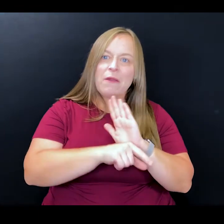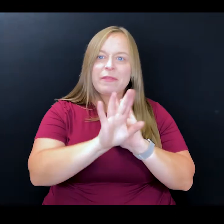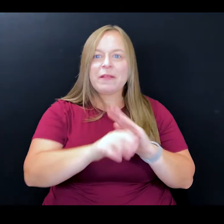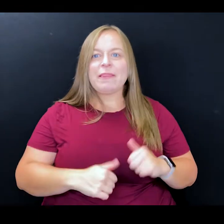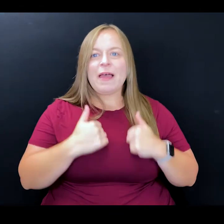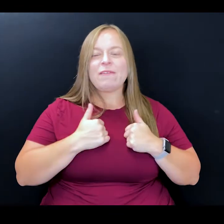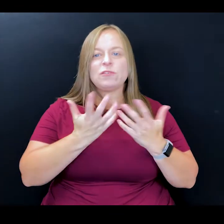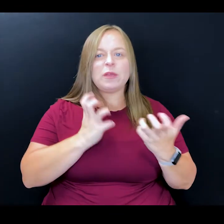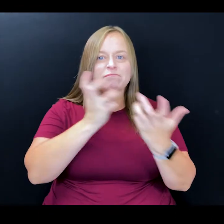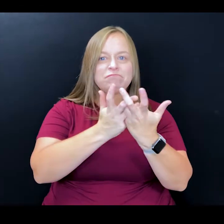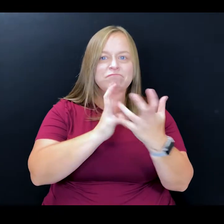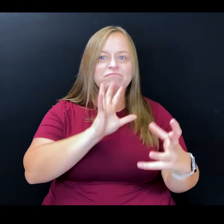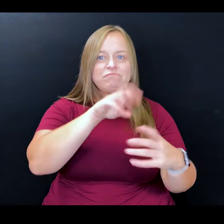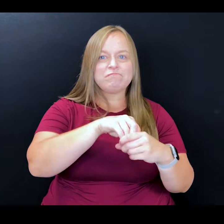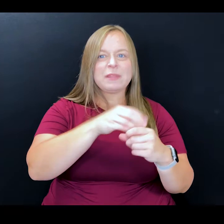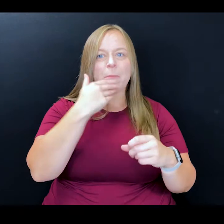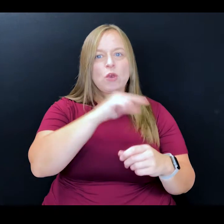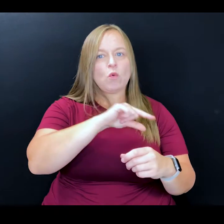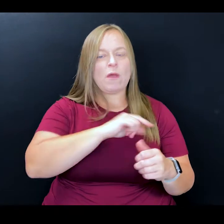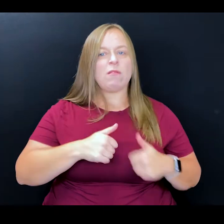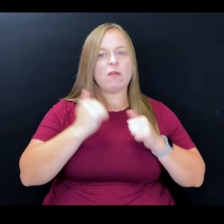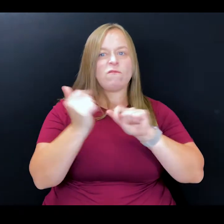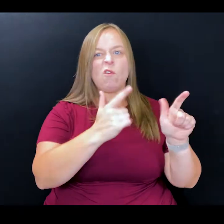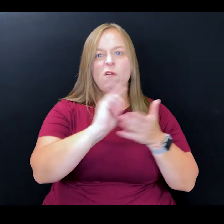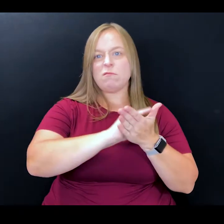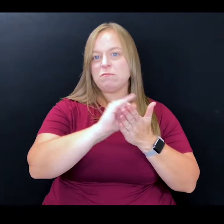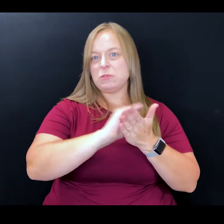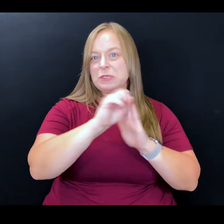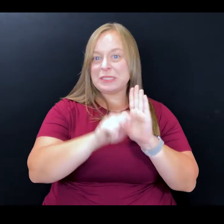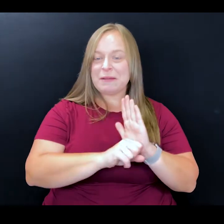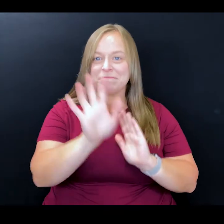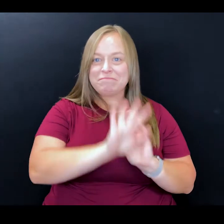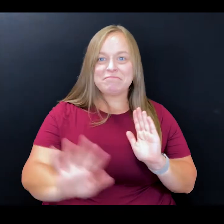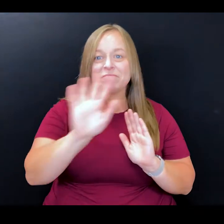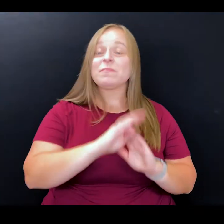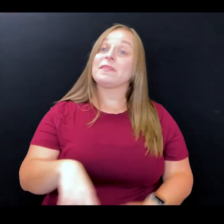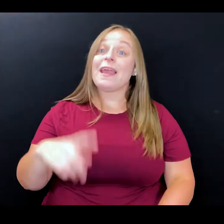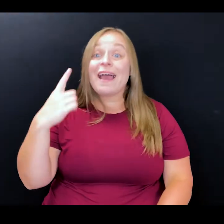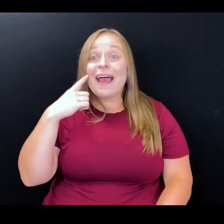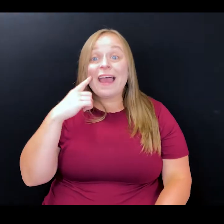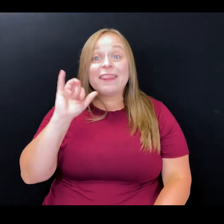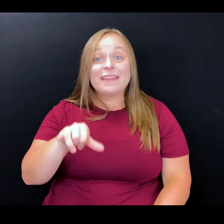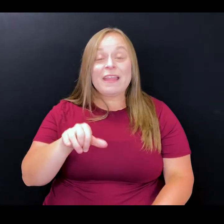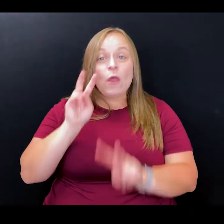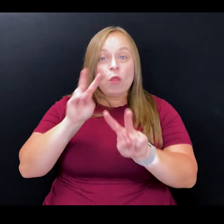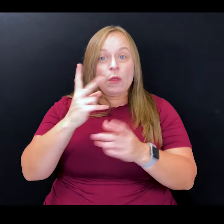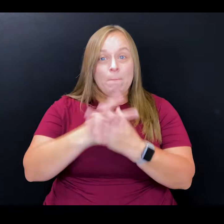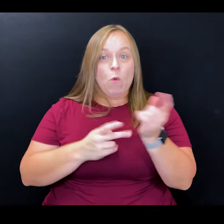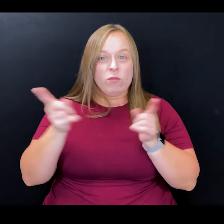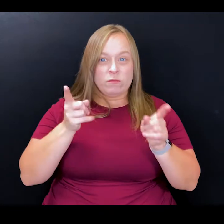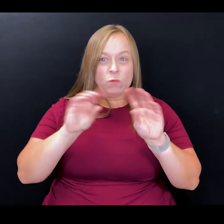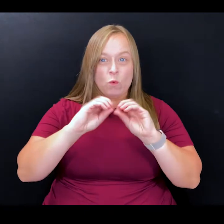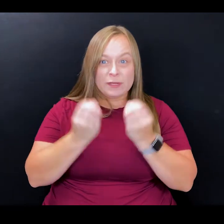life. So we just want to make sure that there's a better quality of life in New York State. And I think that as we're looking at